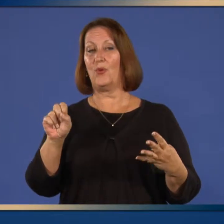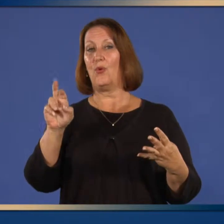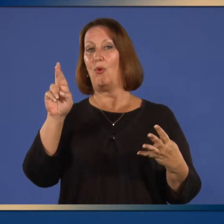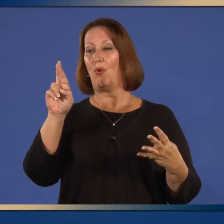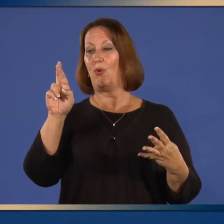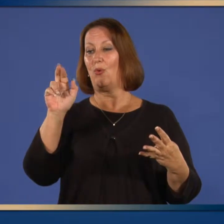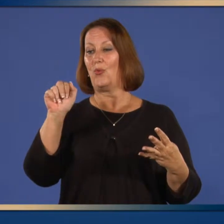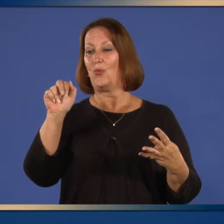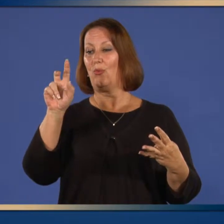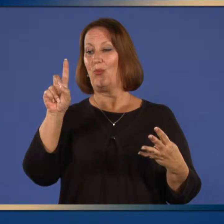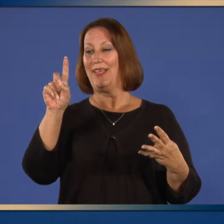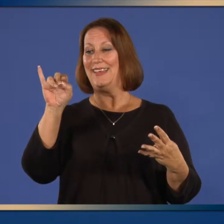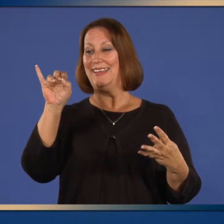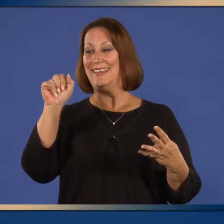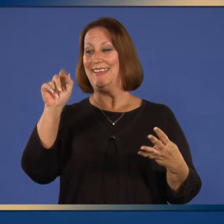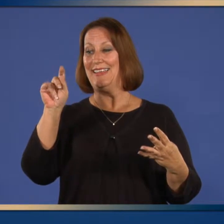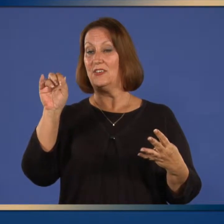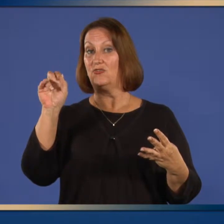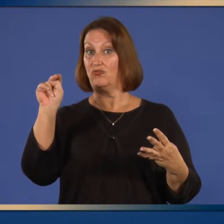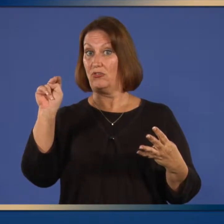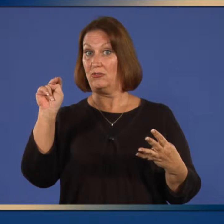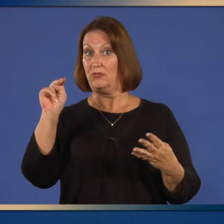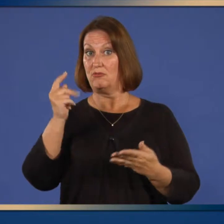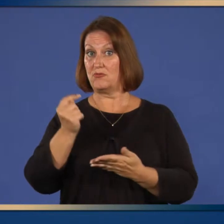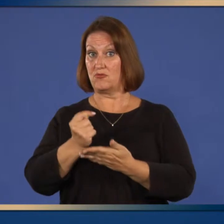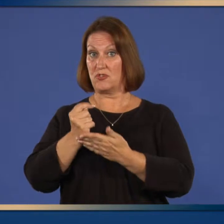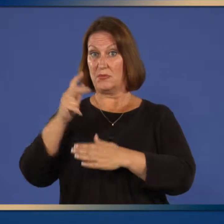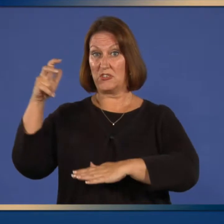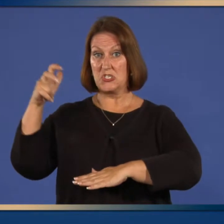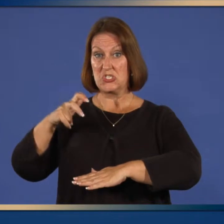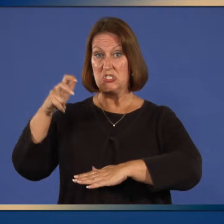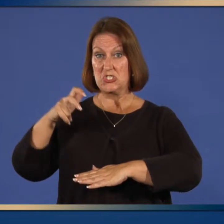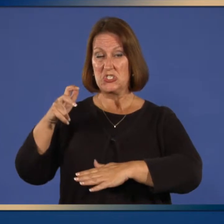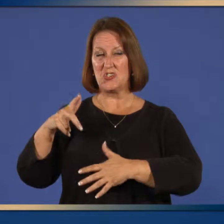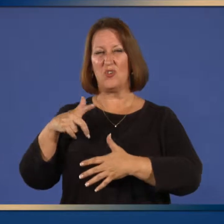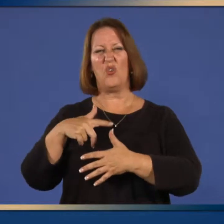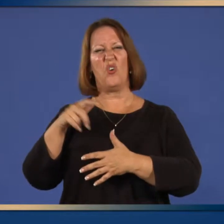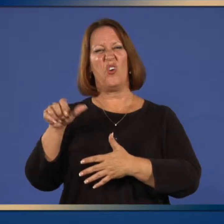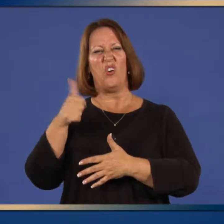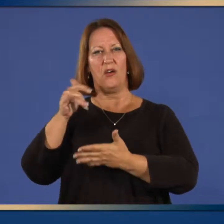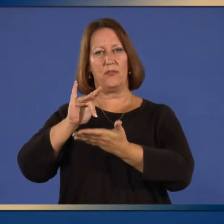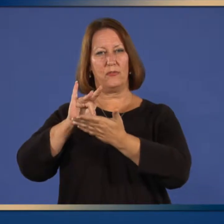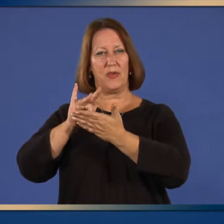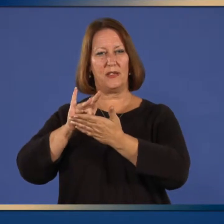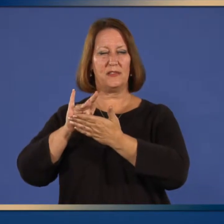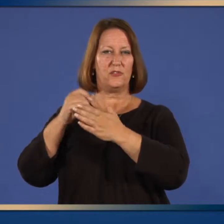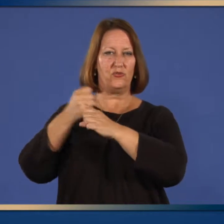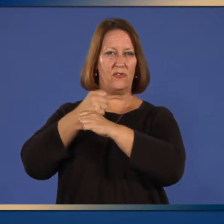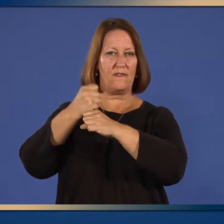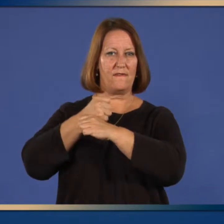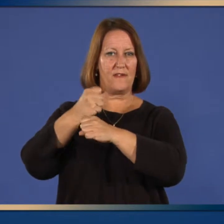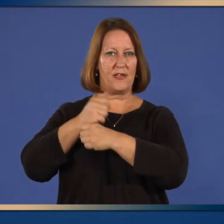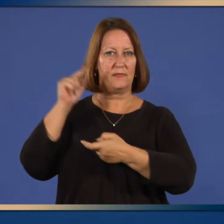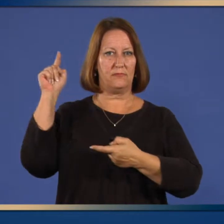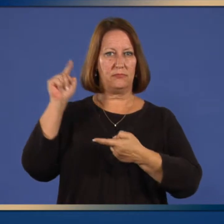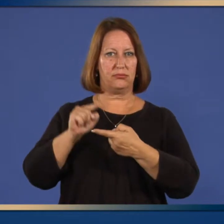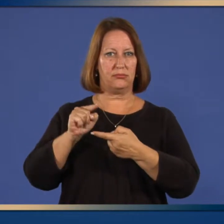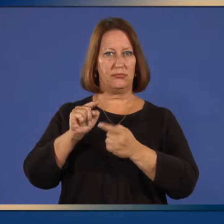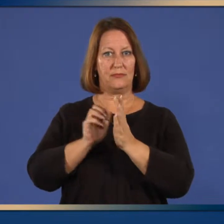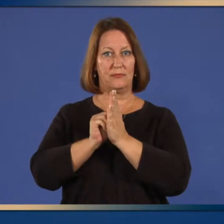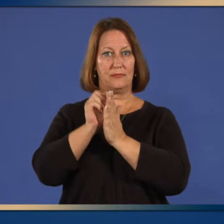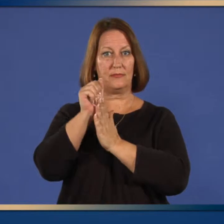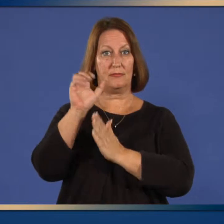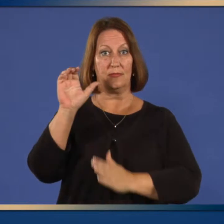or anti-cancer drugs, or had radiation treatments.